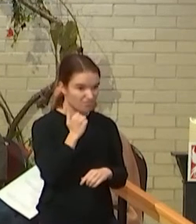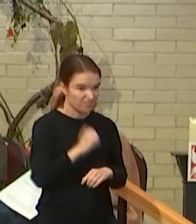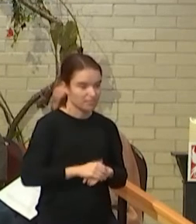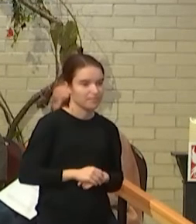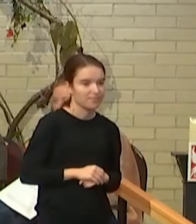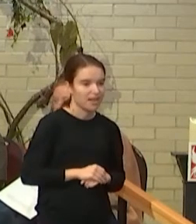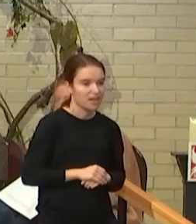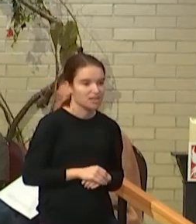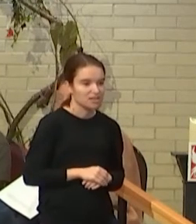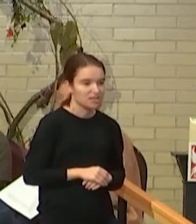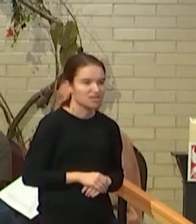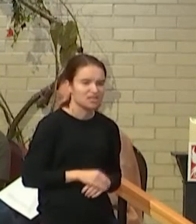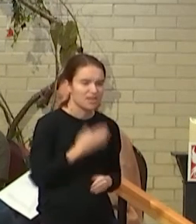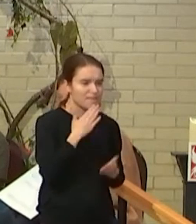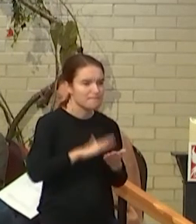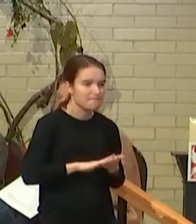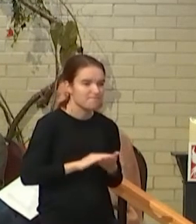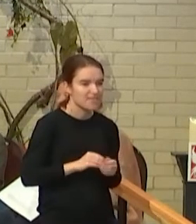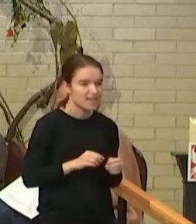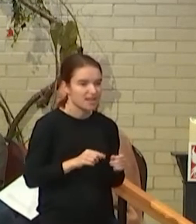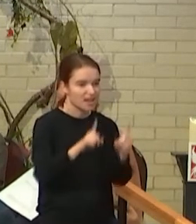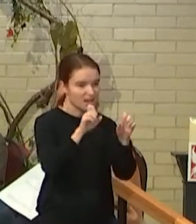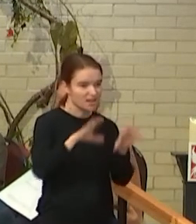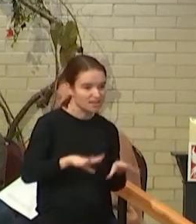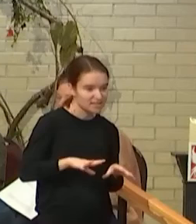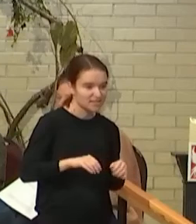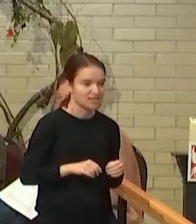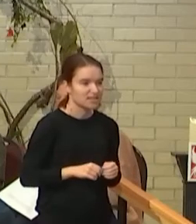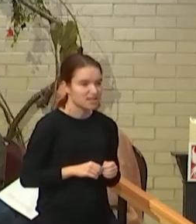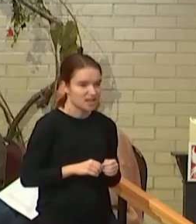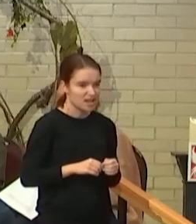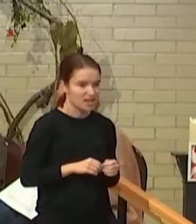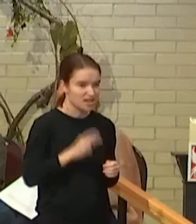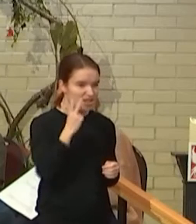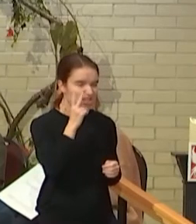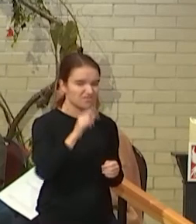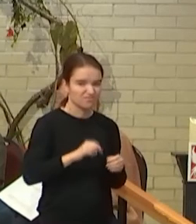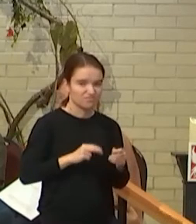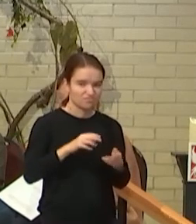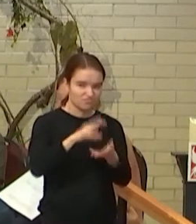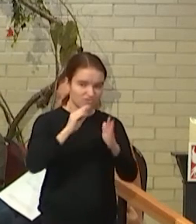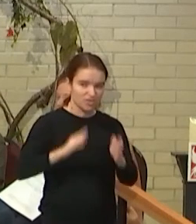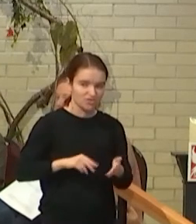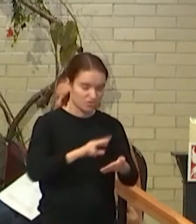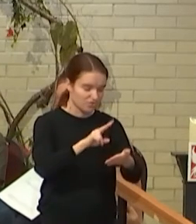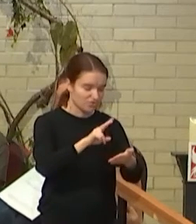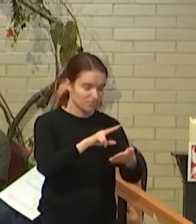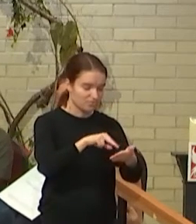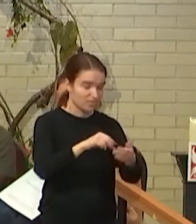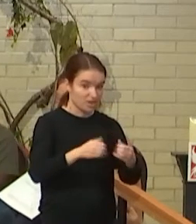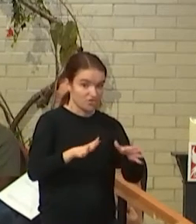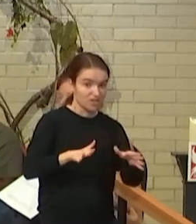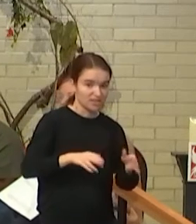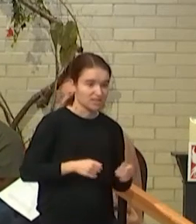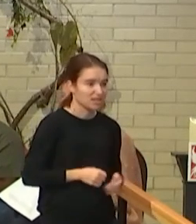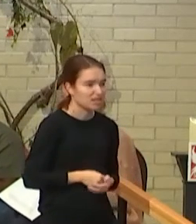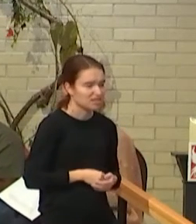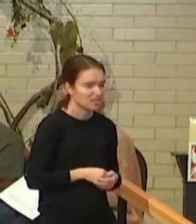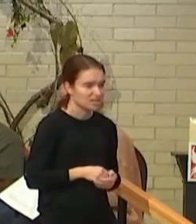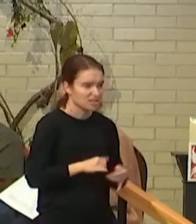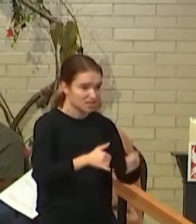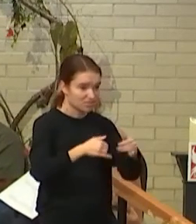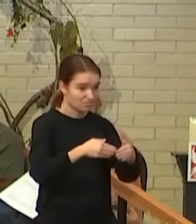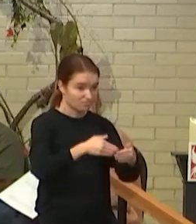a quiz or a test in a room and you see everyone else finish, and you're like, oh dang, like, I'm still on question 2, like, what the heck?